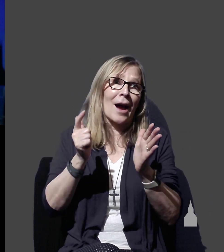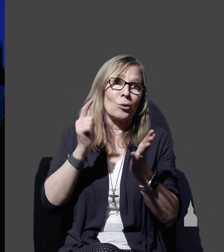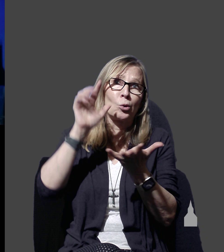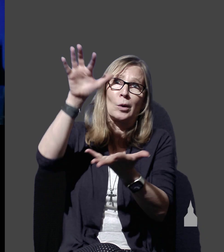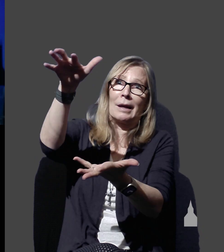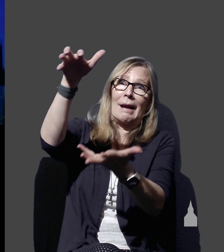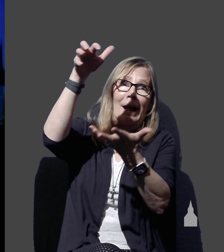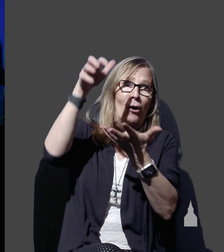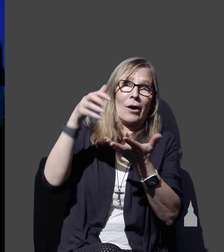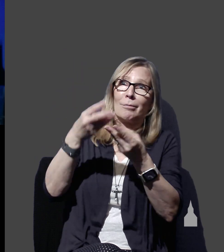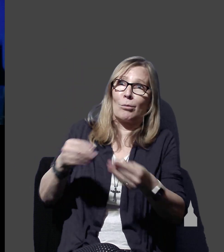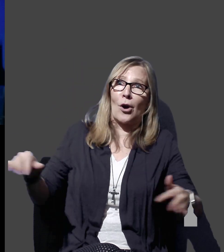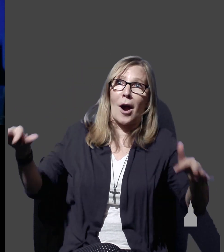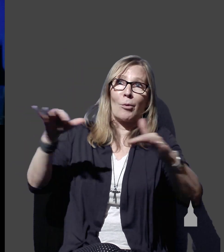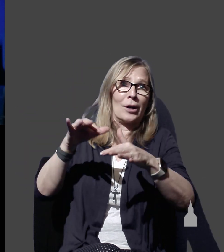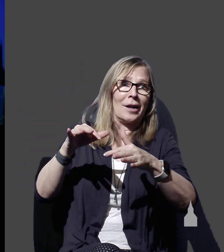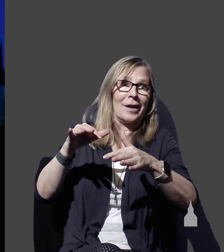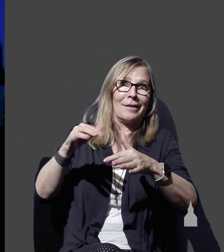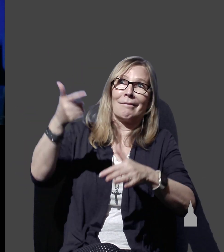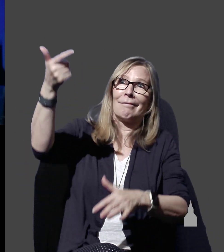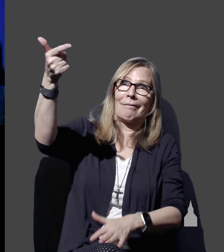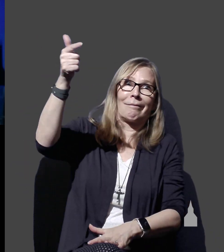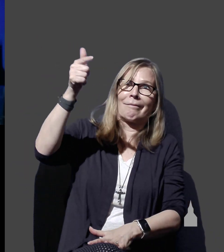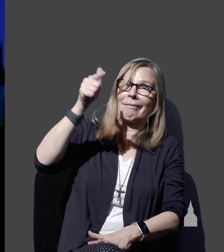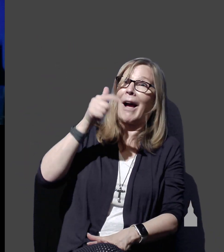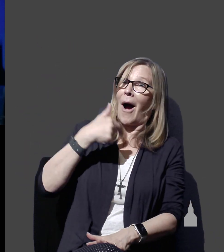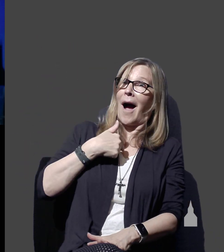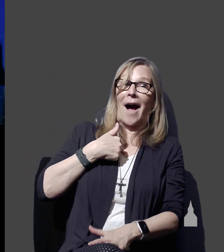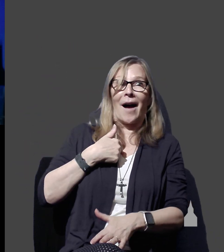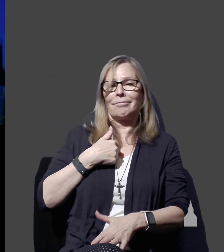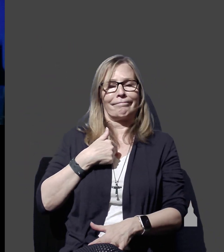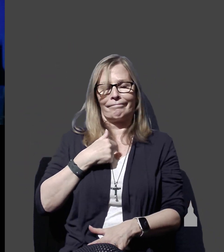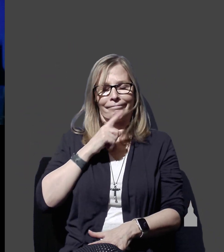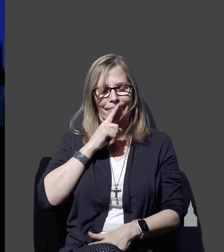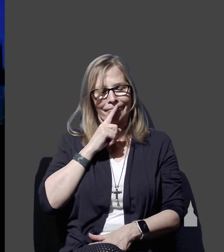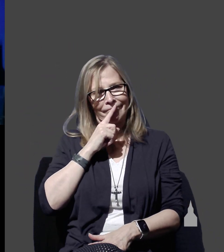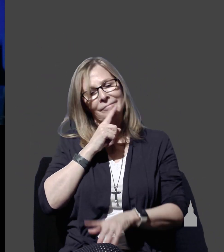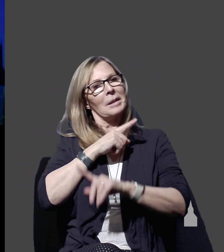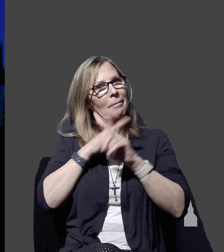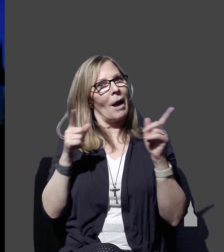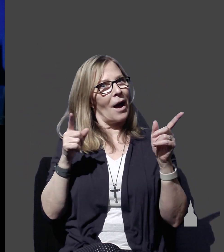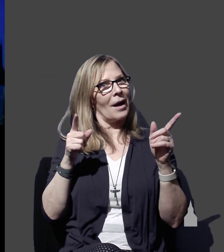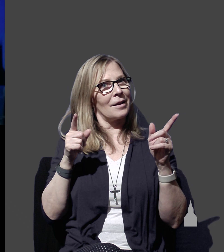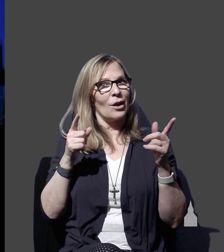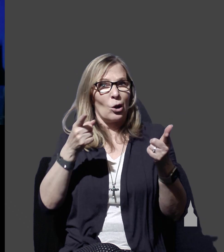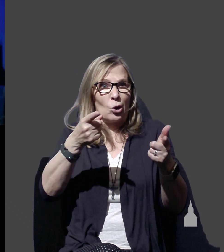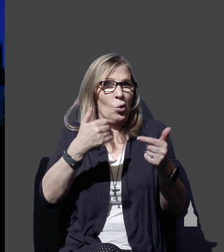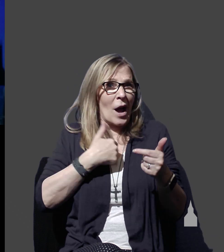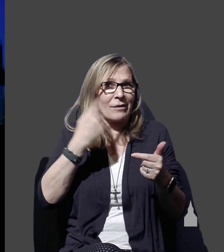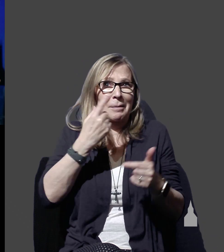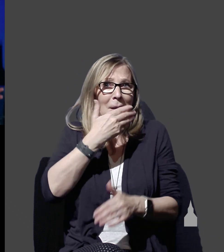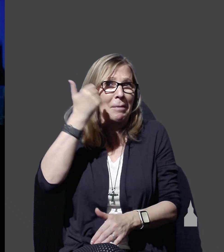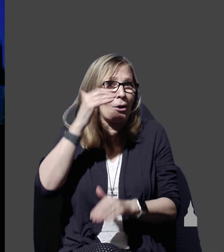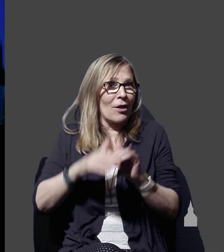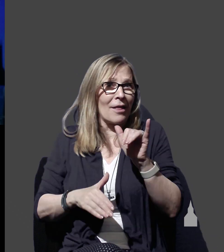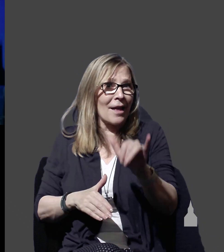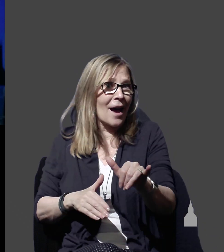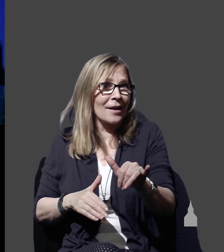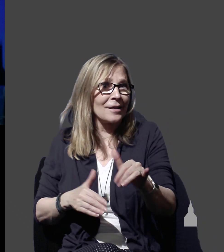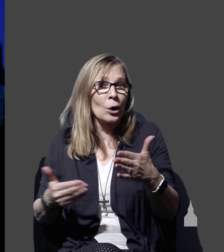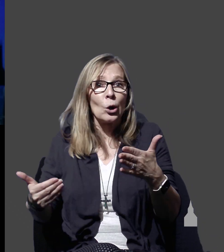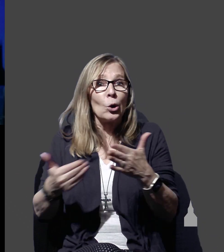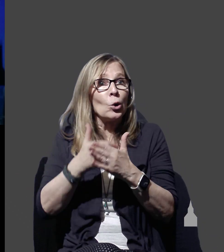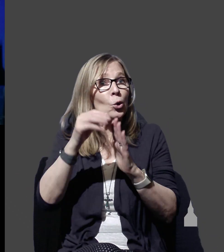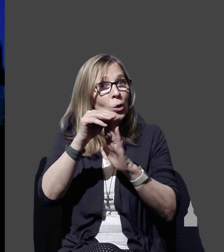property. So it's a reminder to them that, look, you have something greater than that. The New Testament often talks about